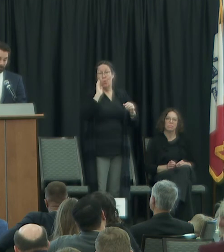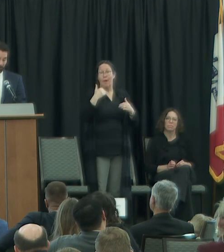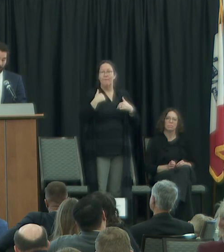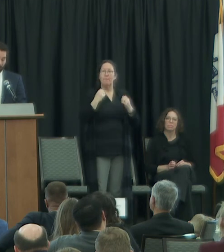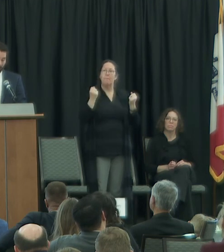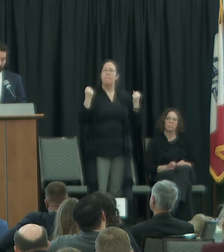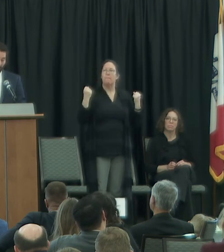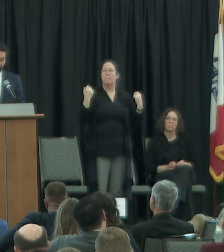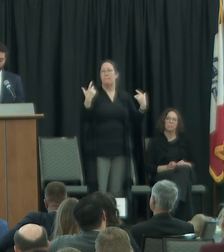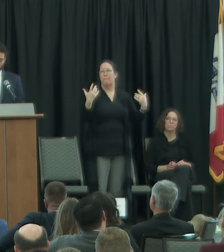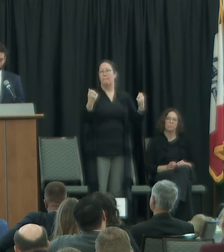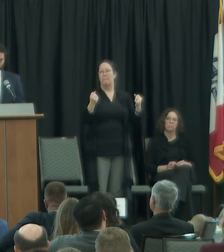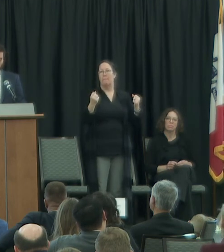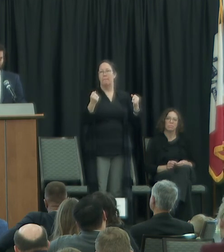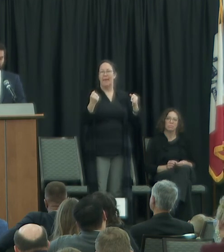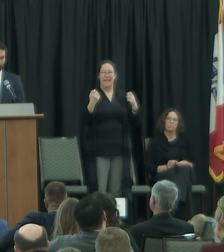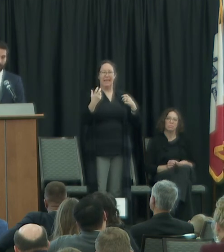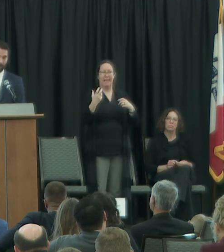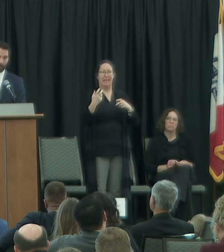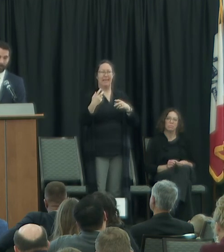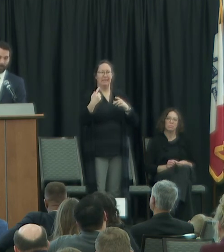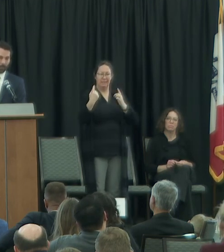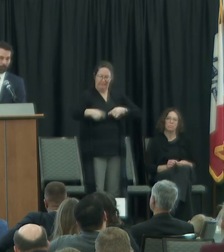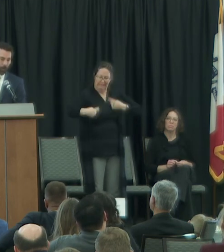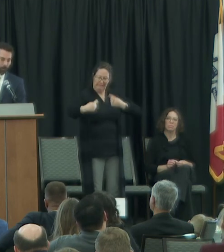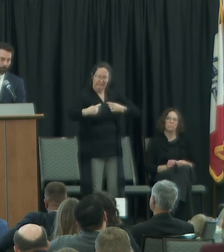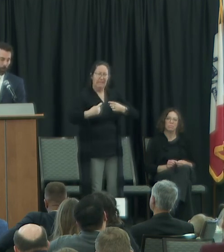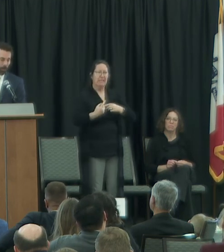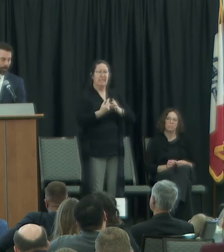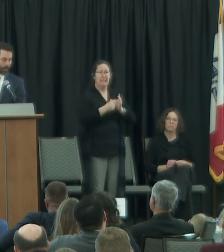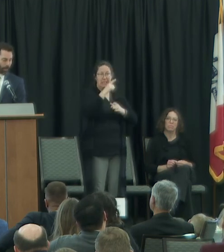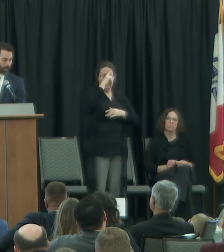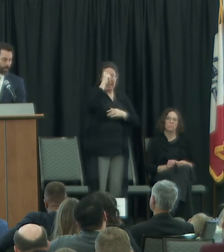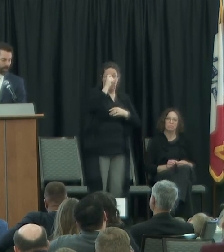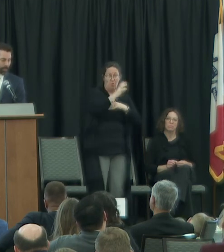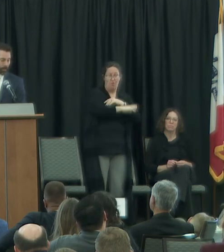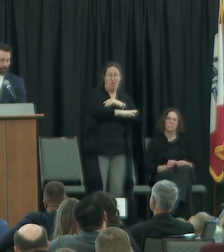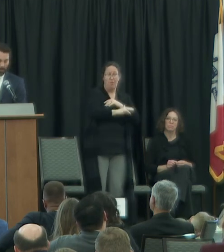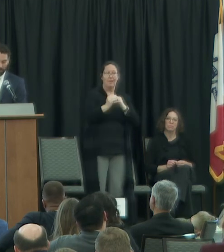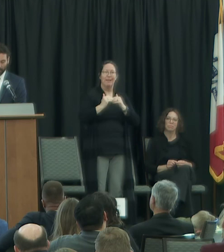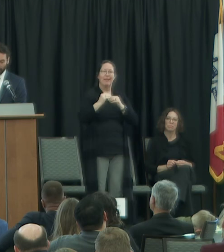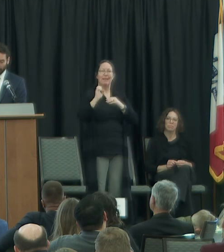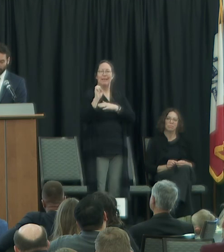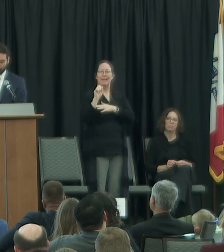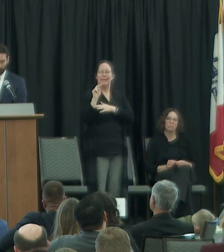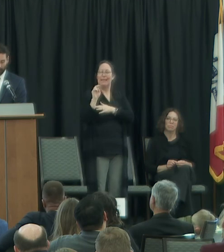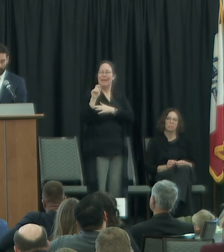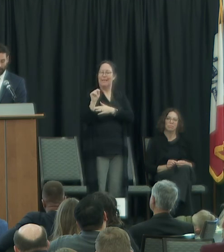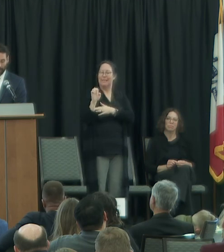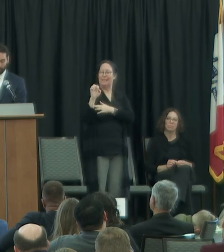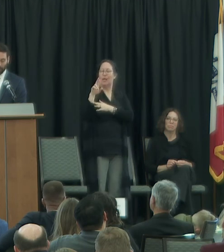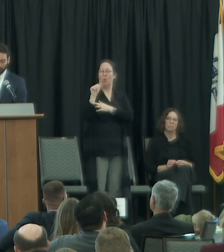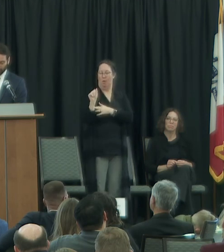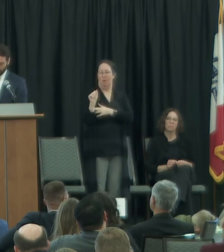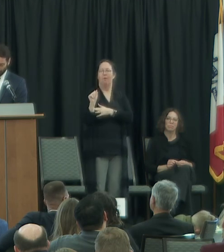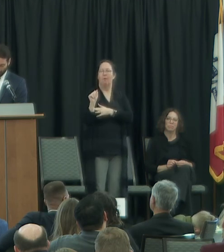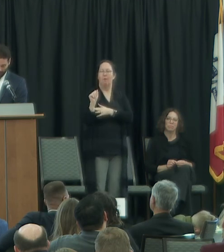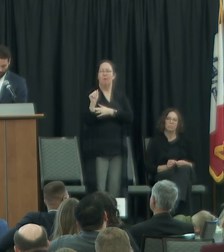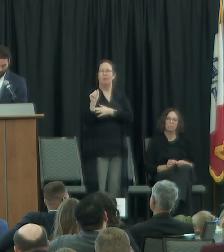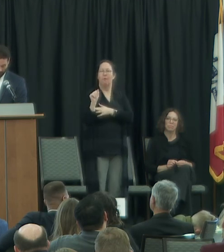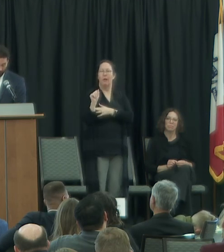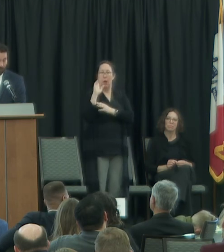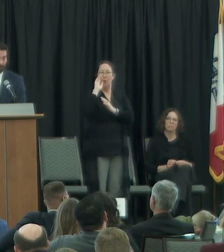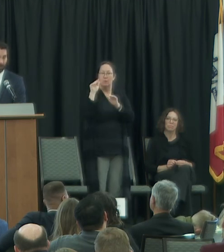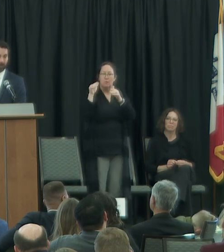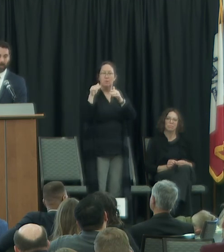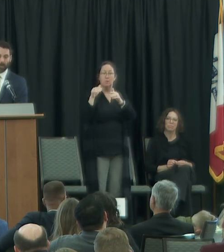of pretty contentious meetings probably coming up in the summer and fall for the next era. It'll get a lot of attention, and